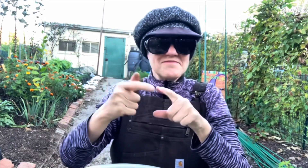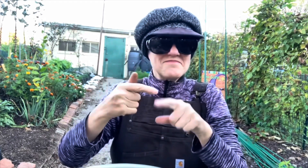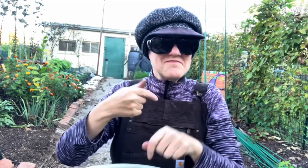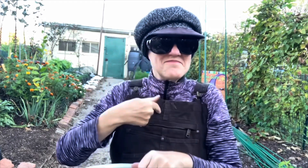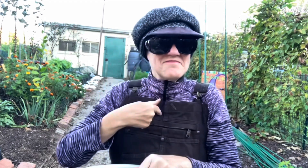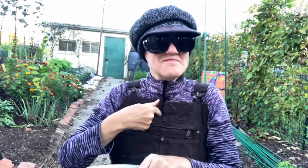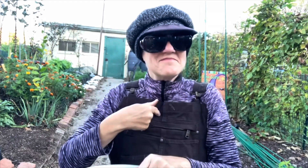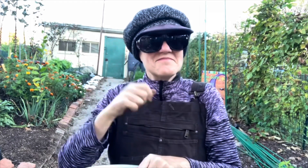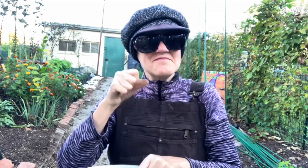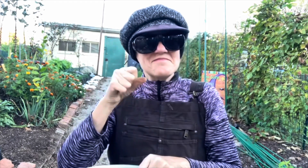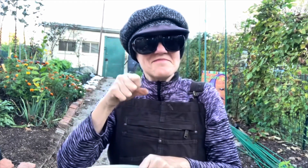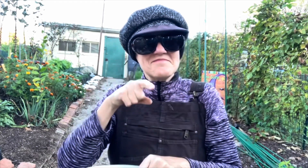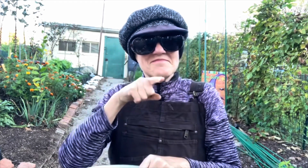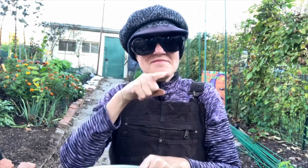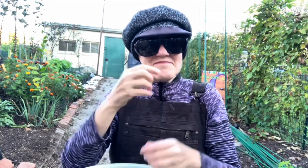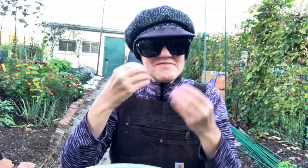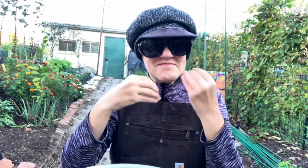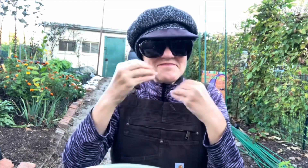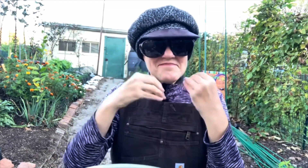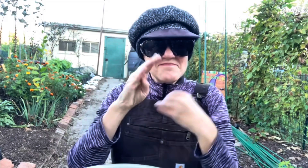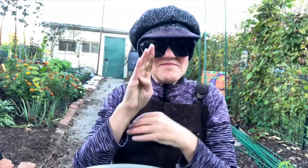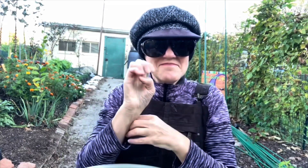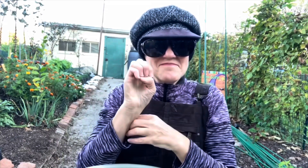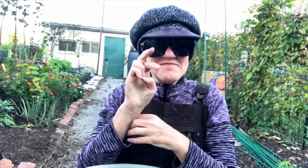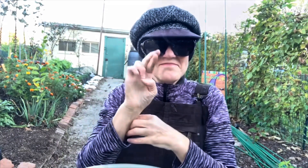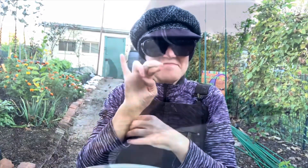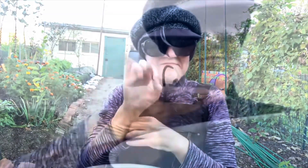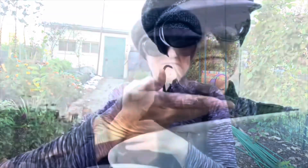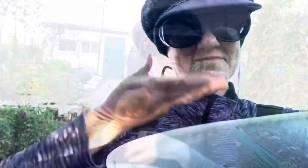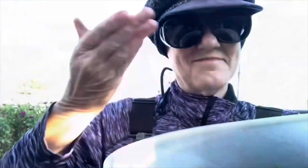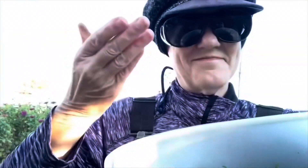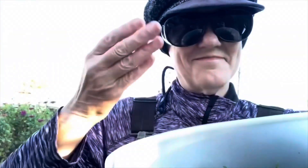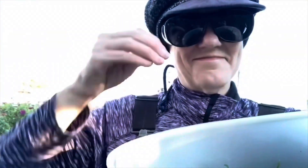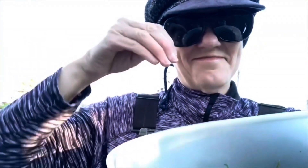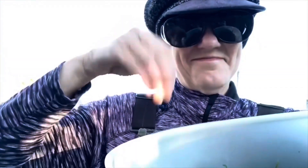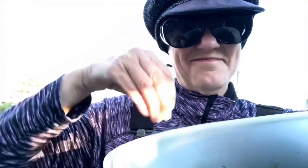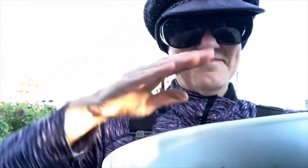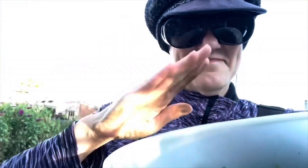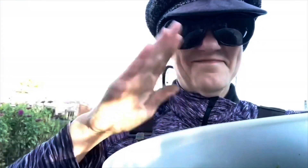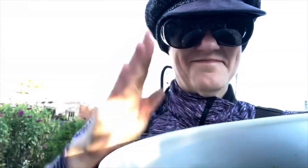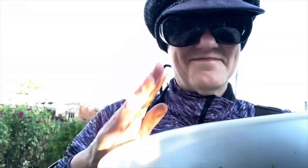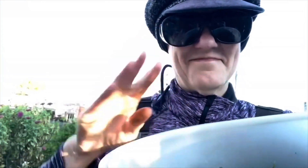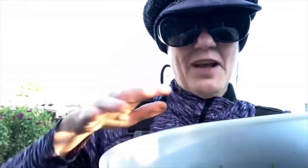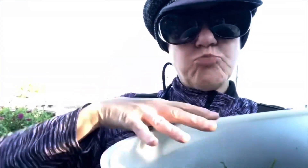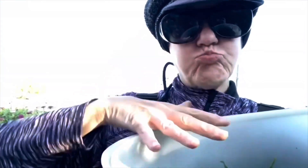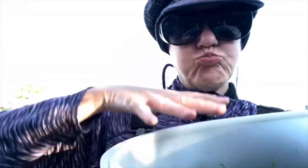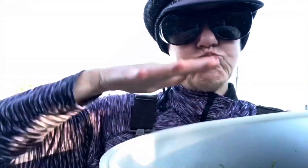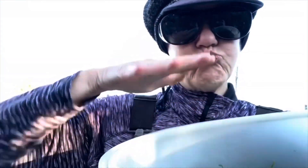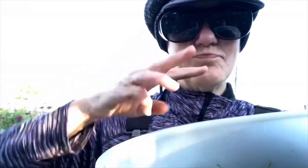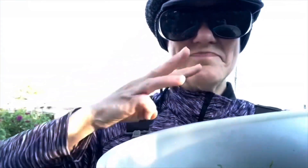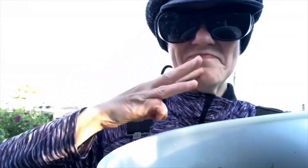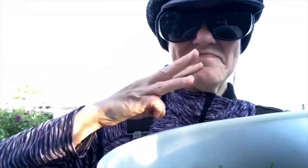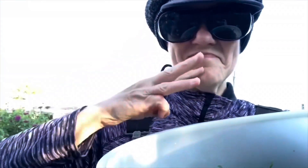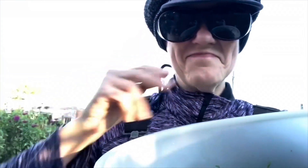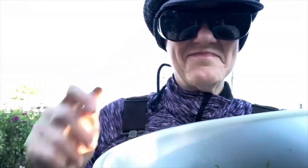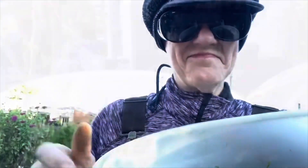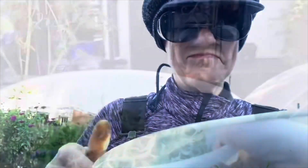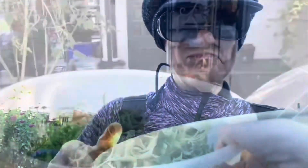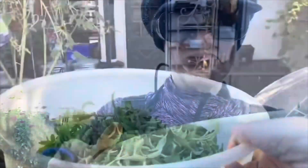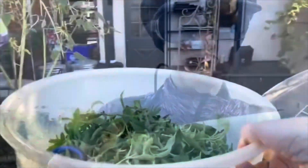me every morning in the garden. Yeah, they're over there eating some berries. Let's get this in the house and fill it up with